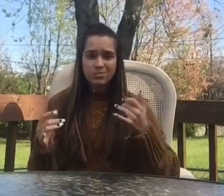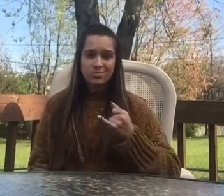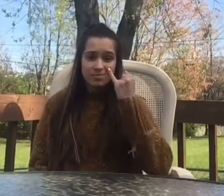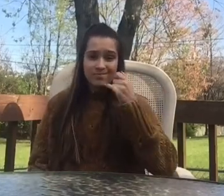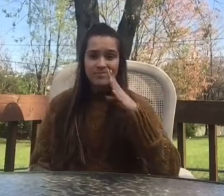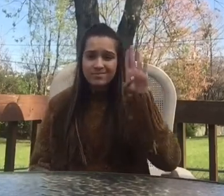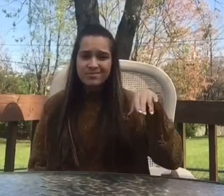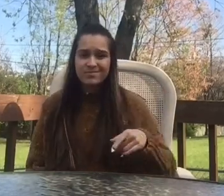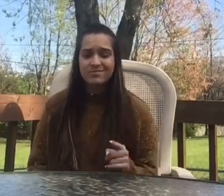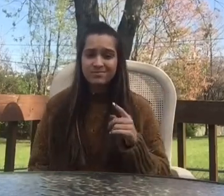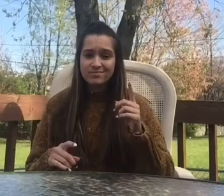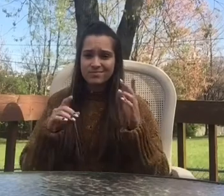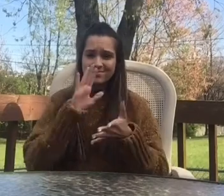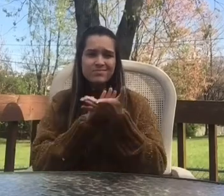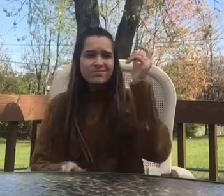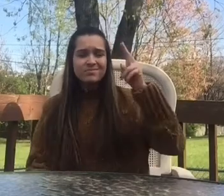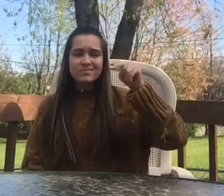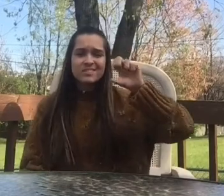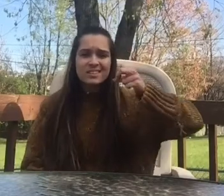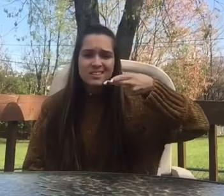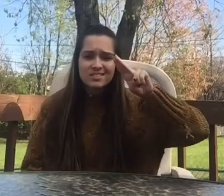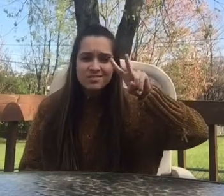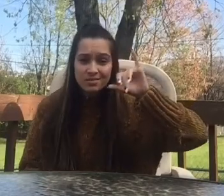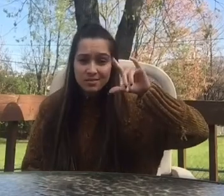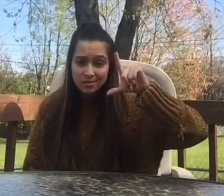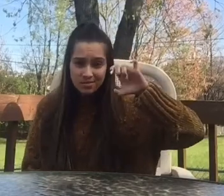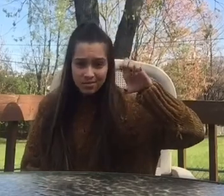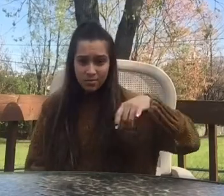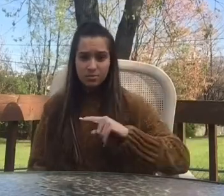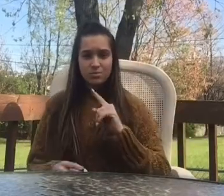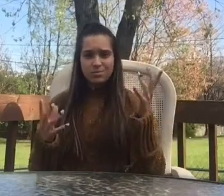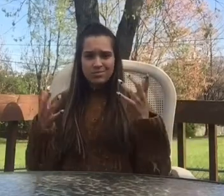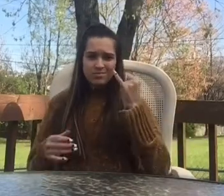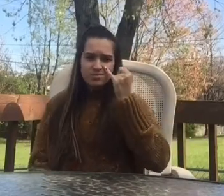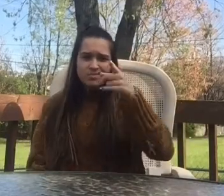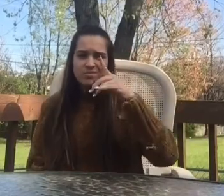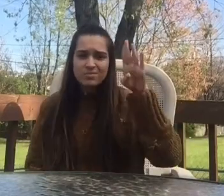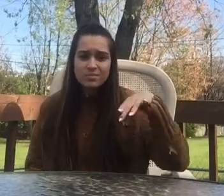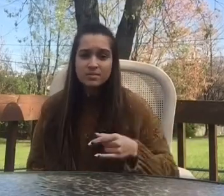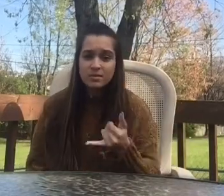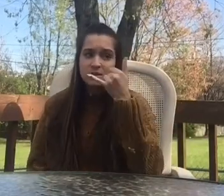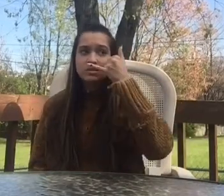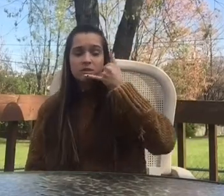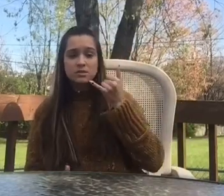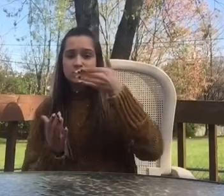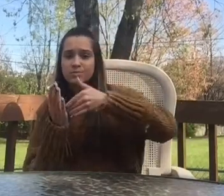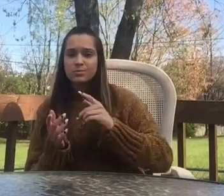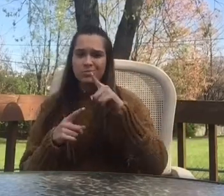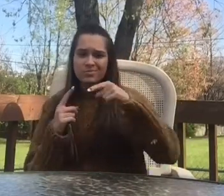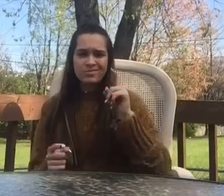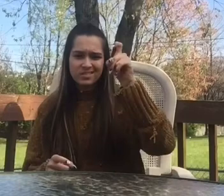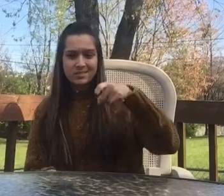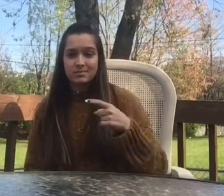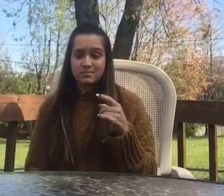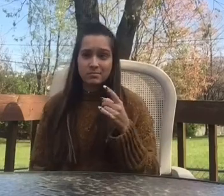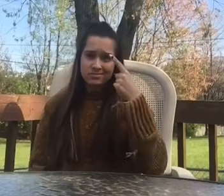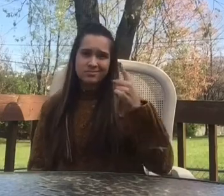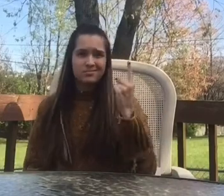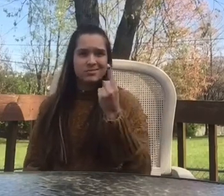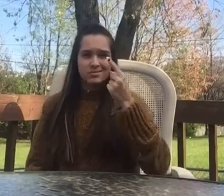What if I never left Nashville? What if you never called me back when I asked you something stupid about the